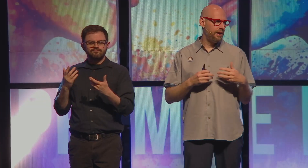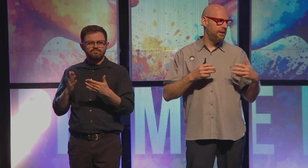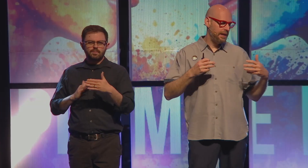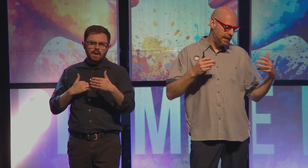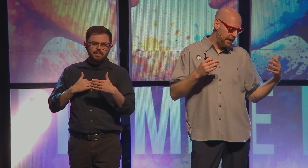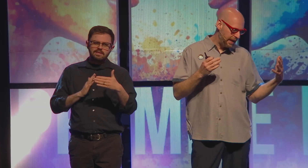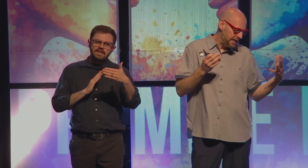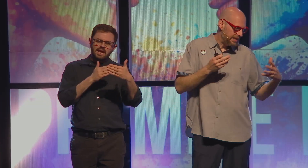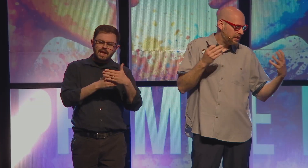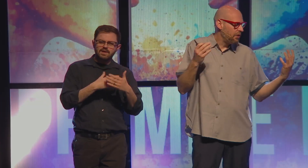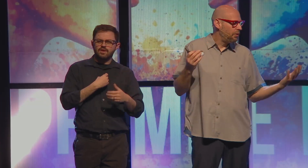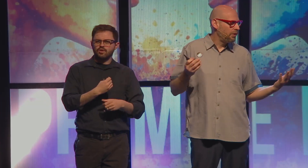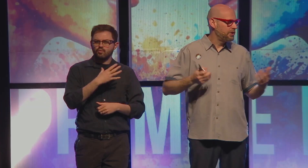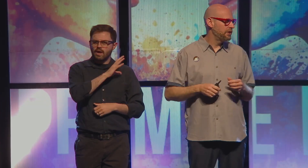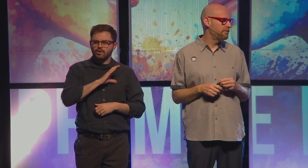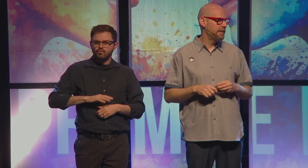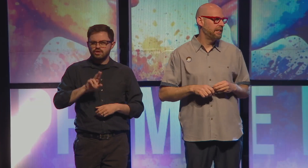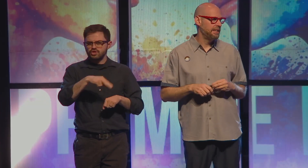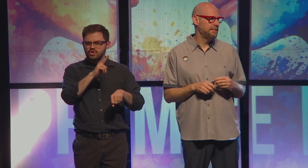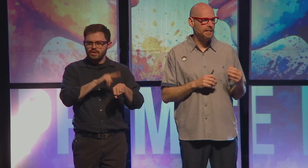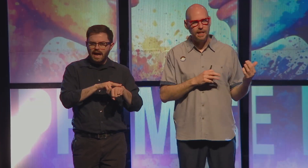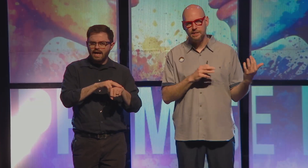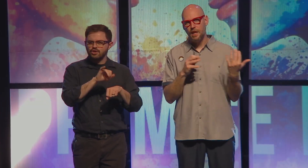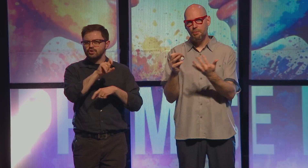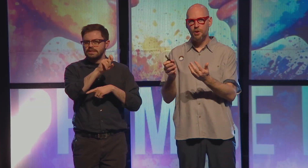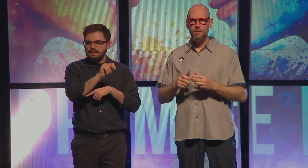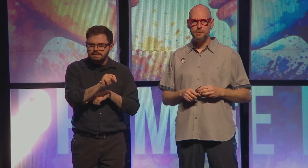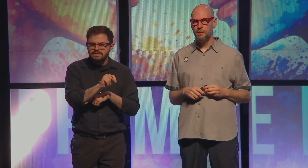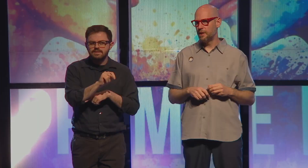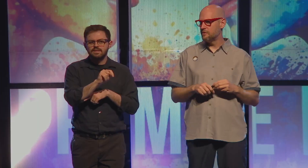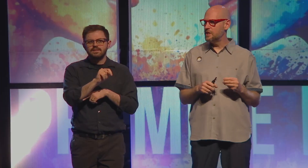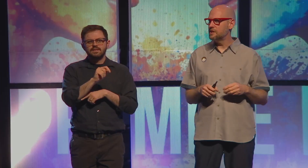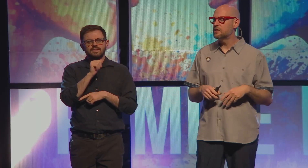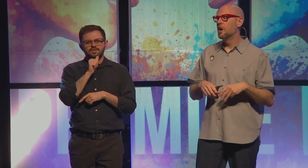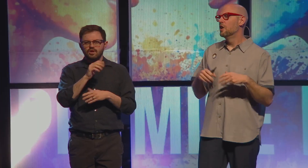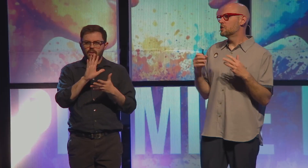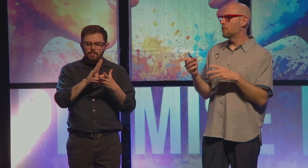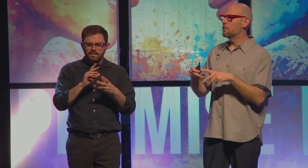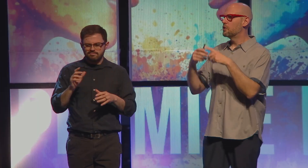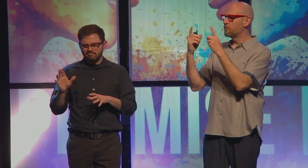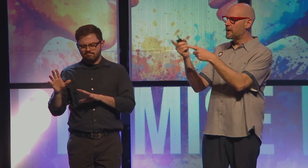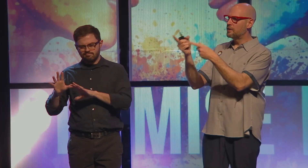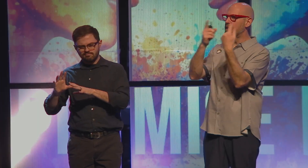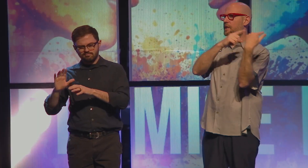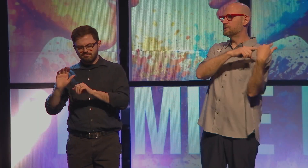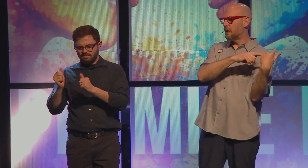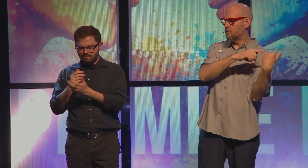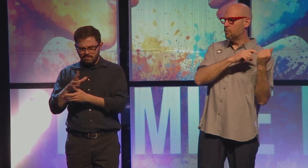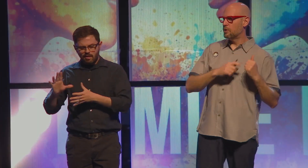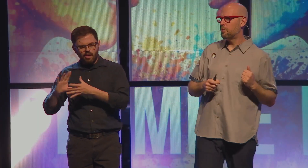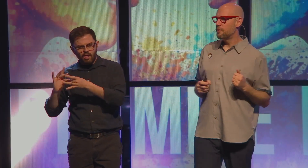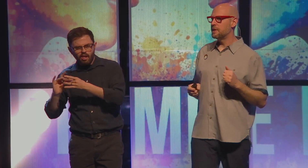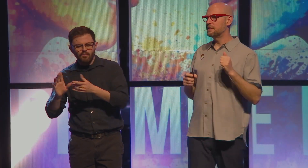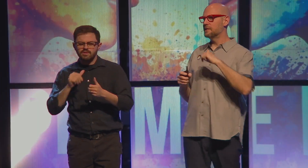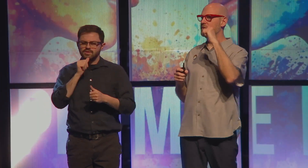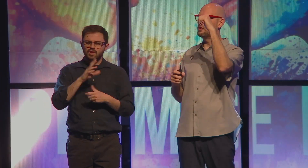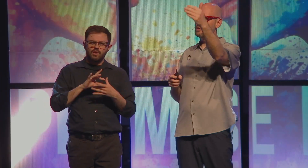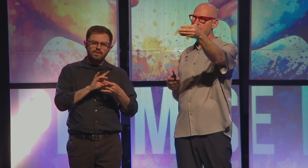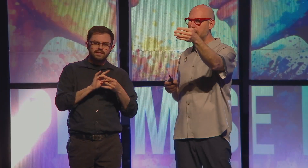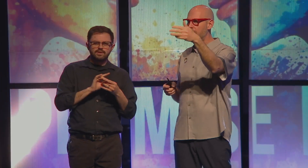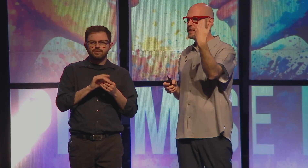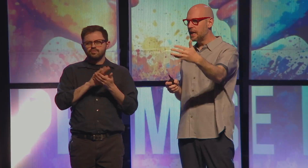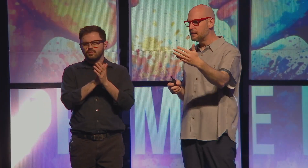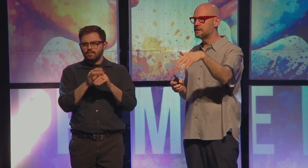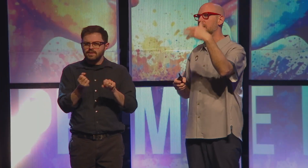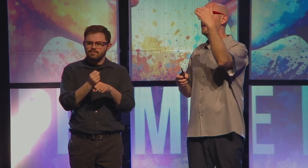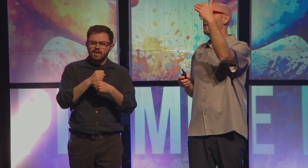And I think as a whole our church recognizes that is not part of the peacemaking path of Jesus. So the rhetoric that comes out of the War Department says if you